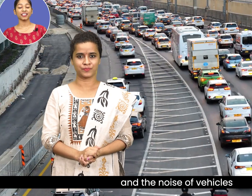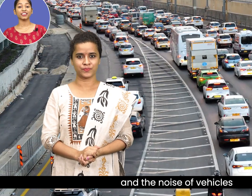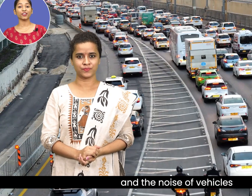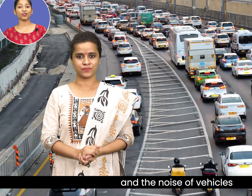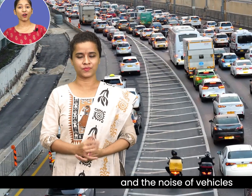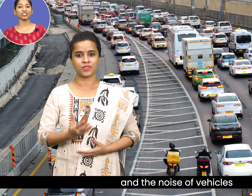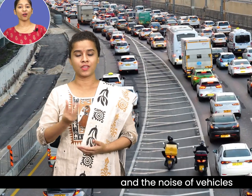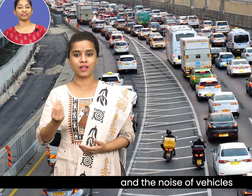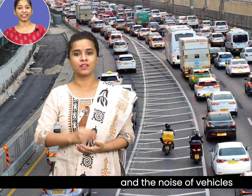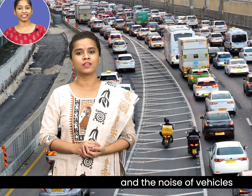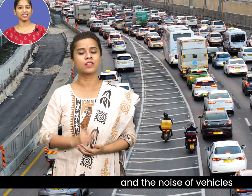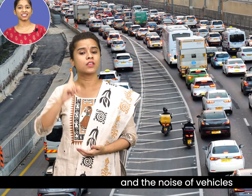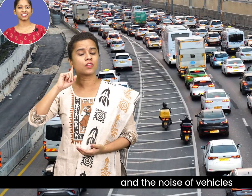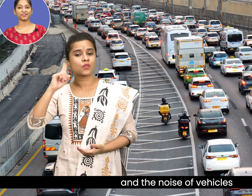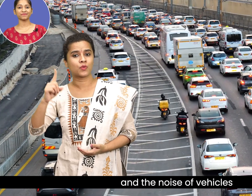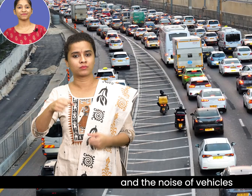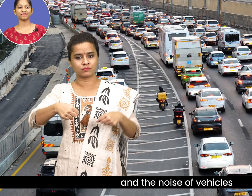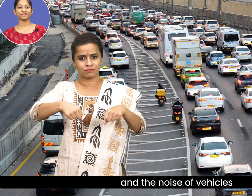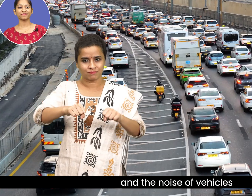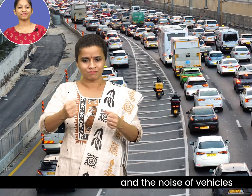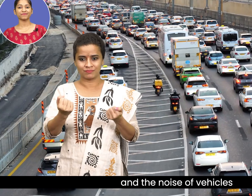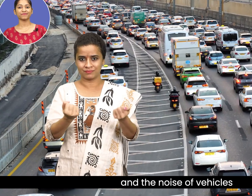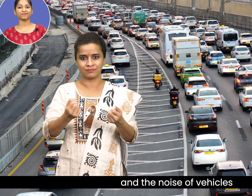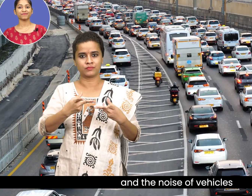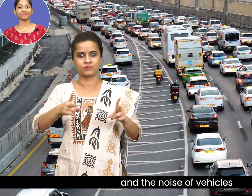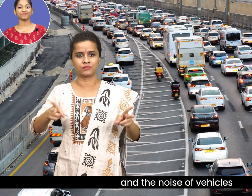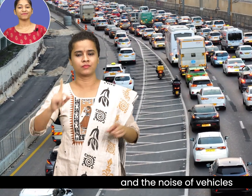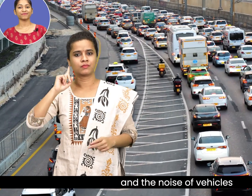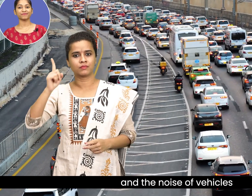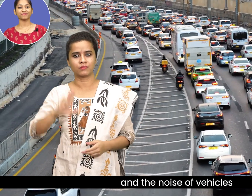and the noise of vehicles